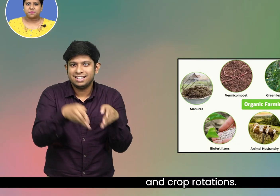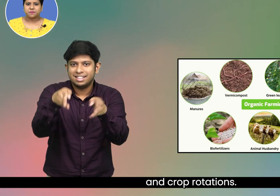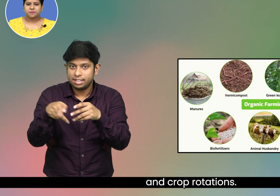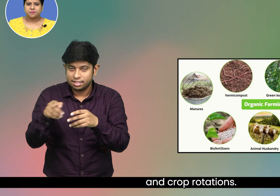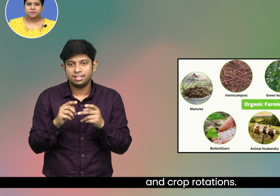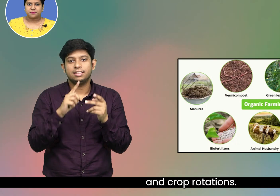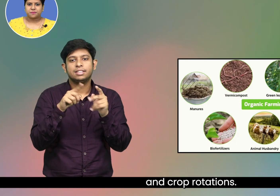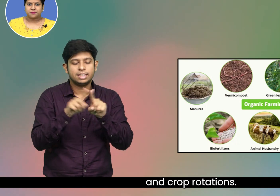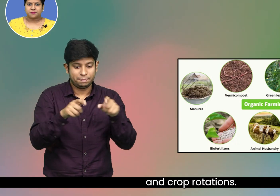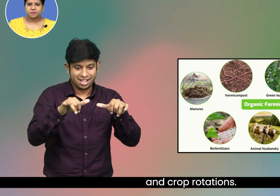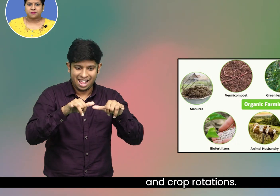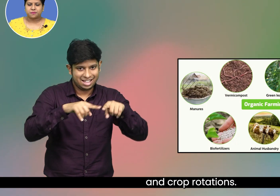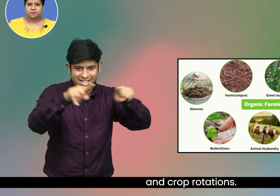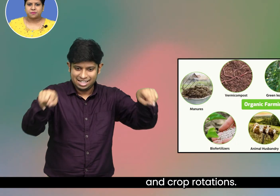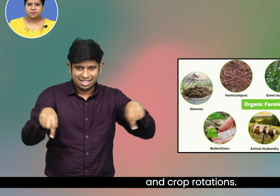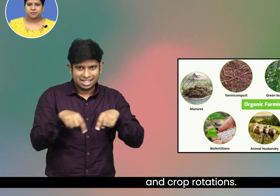rotations.